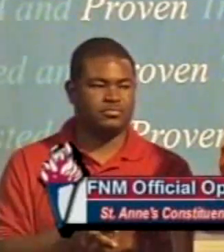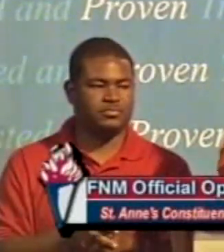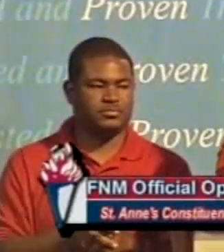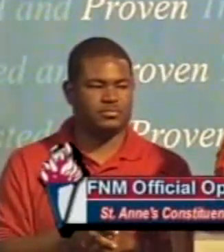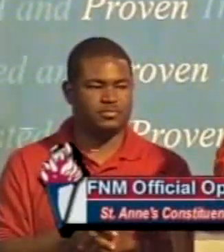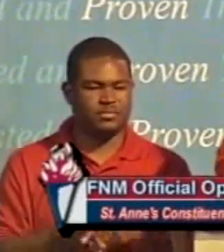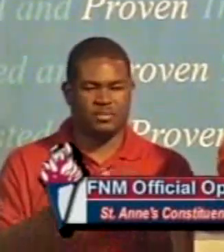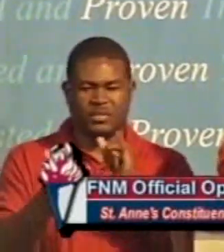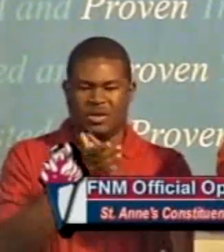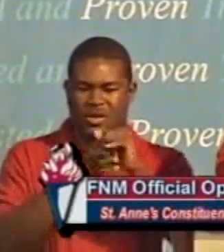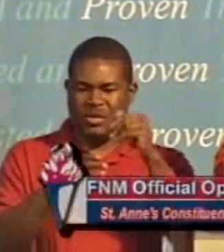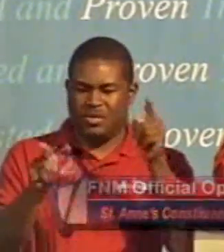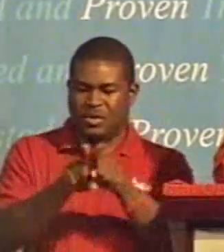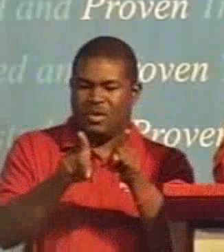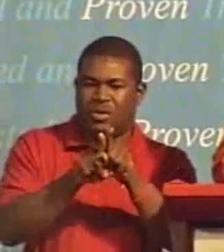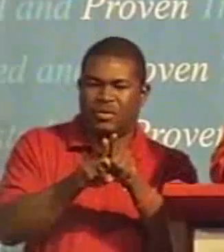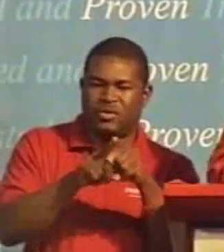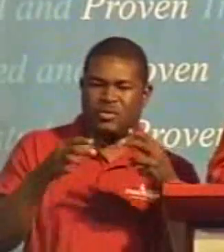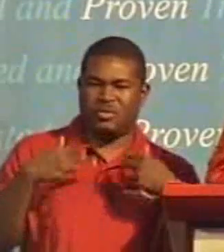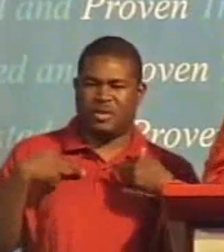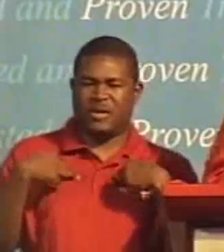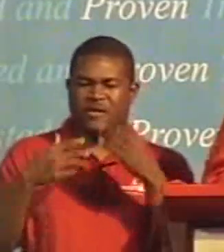That also got some lines I want to tell you.